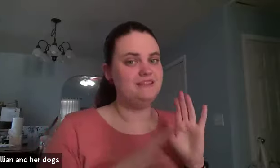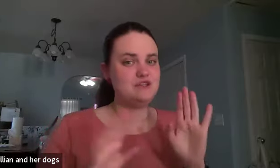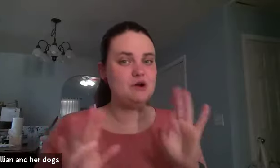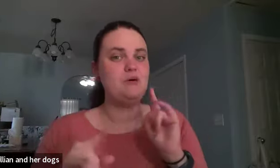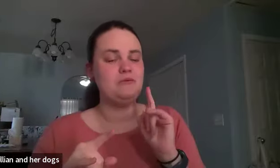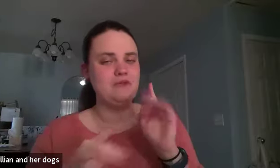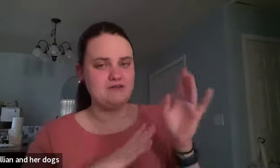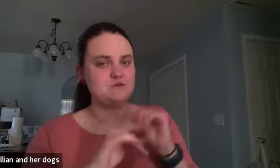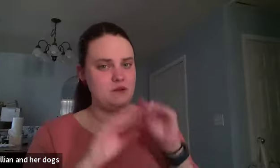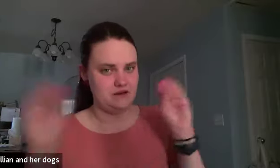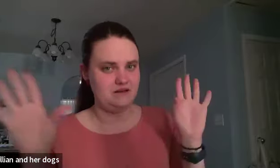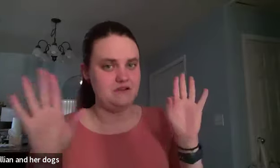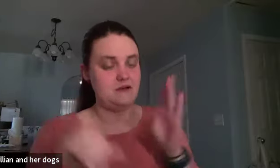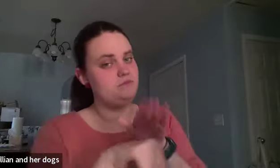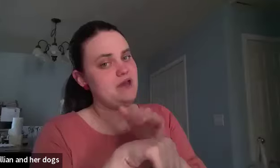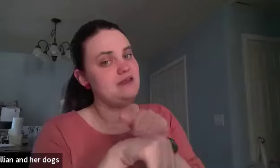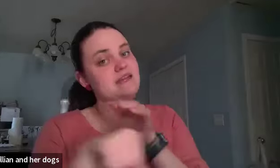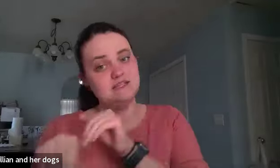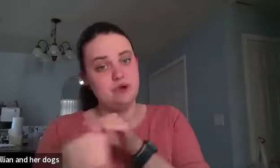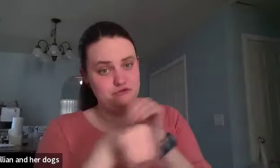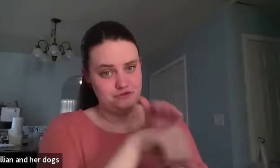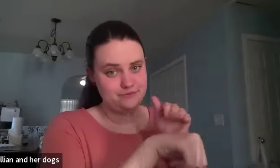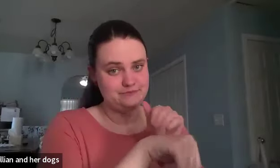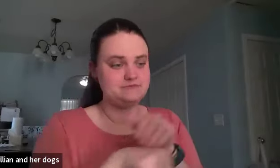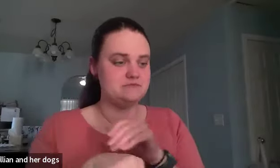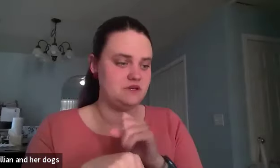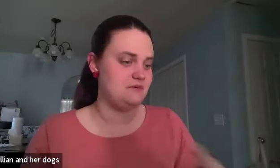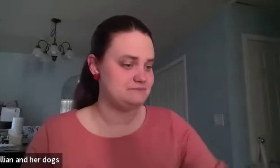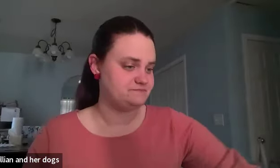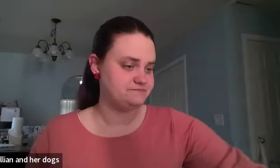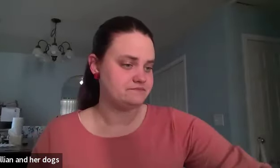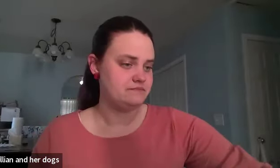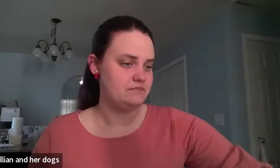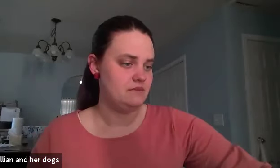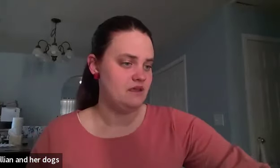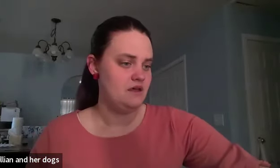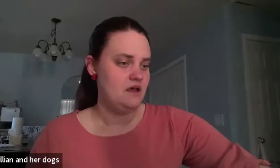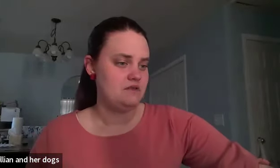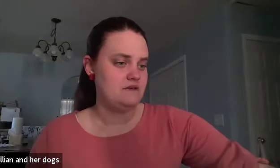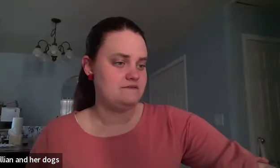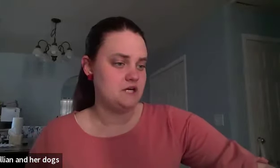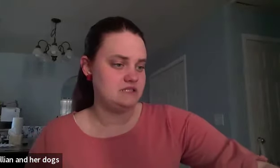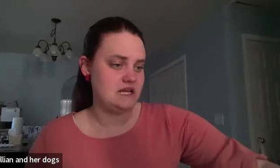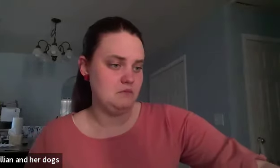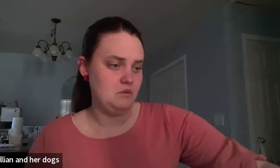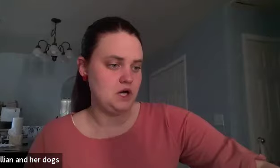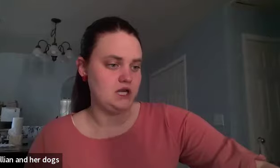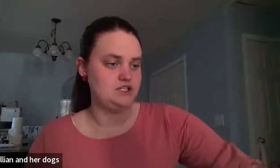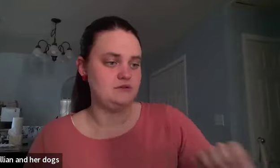And so that's why I wanted to clarify with pet, it is both. Okay. The first animal we're going to do